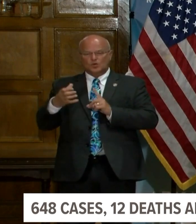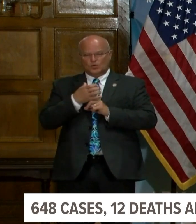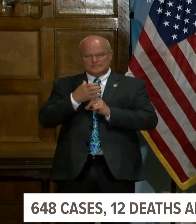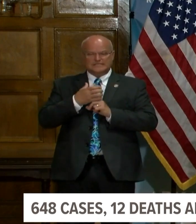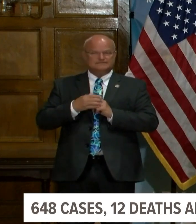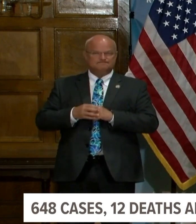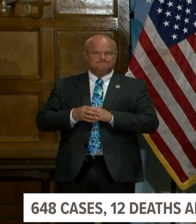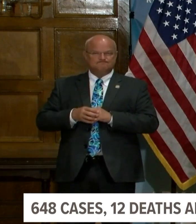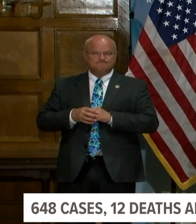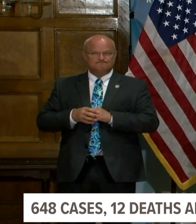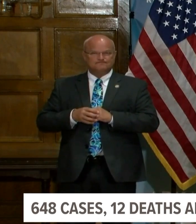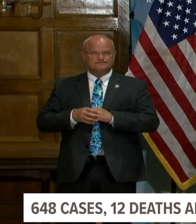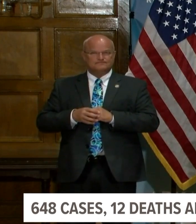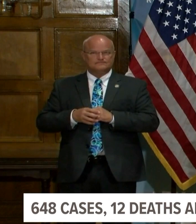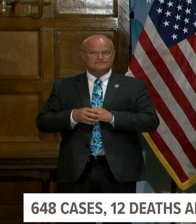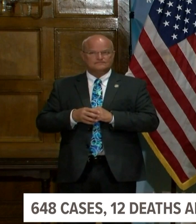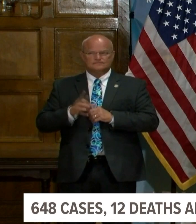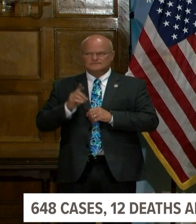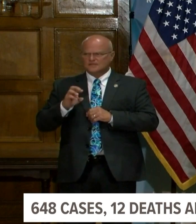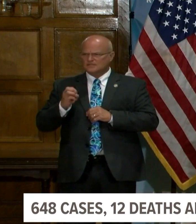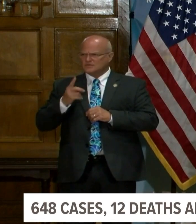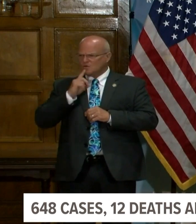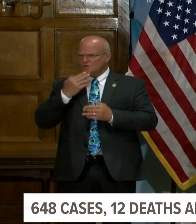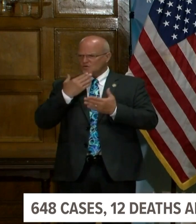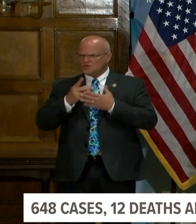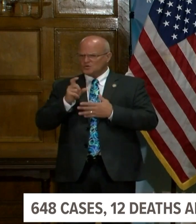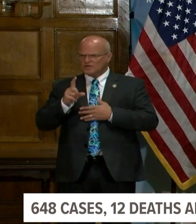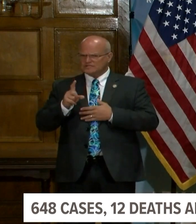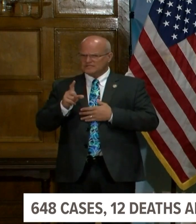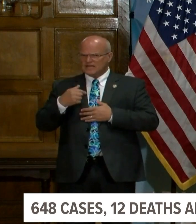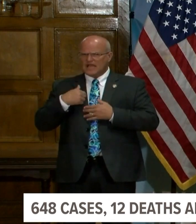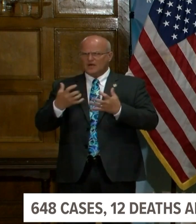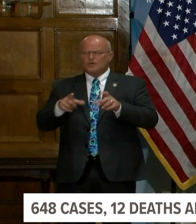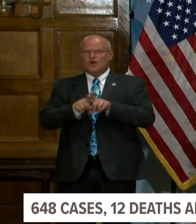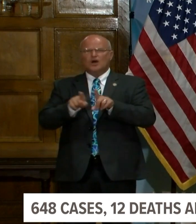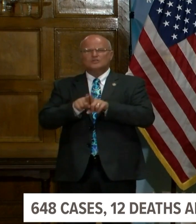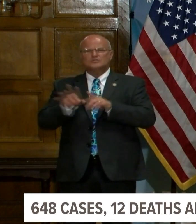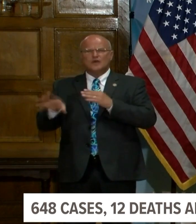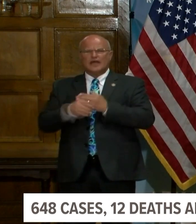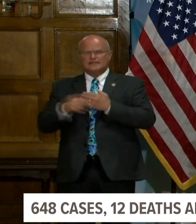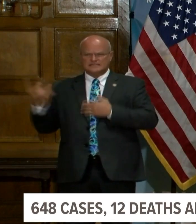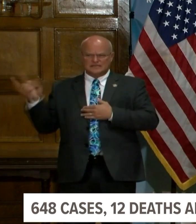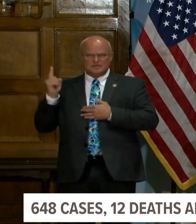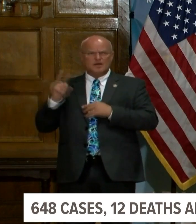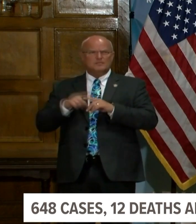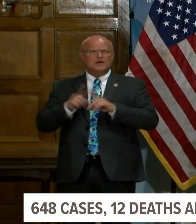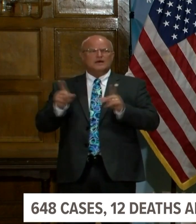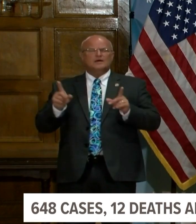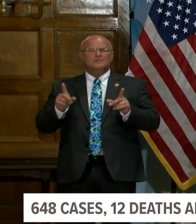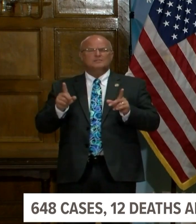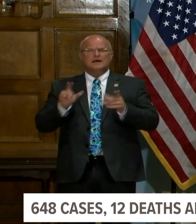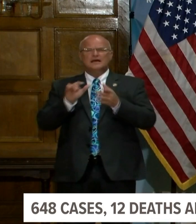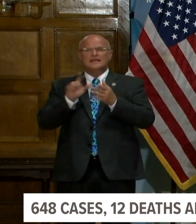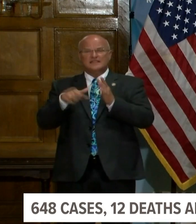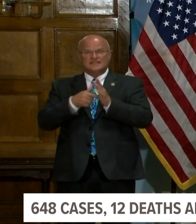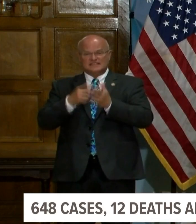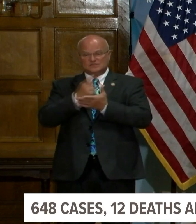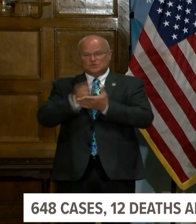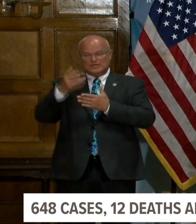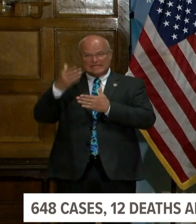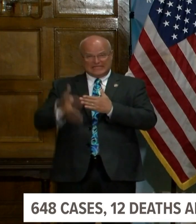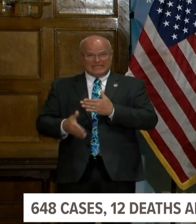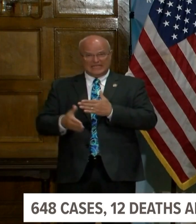quarantined. Dr. Smith, that's a really good question. And I want to also add, you can come up, but this